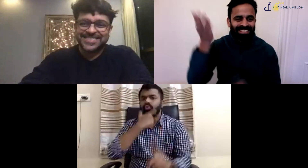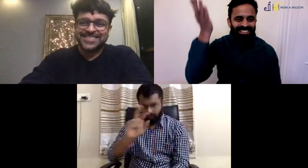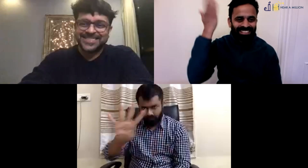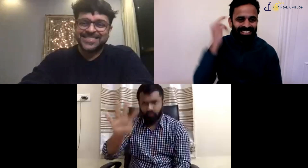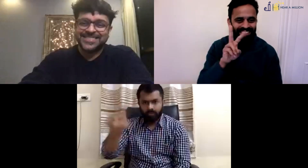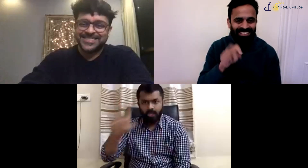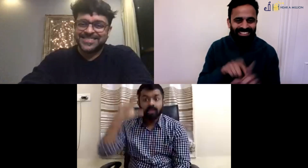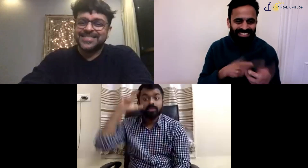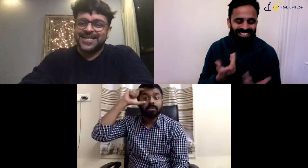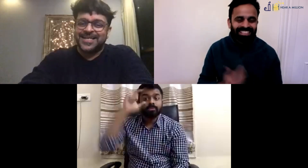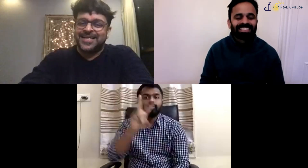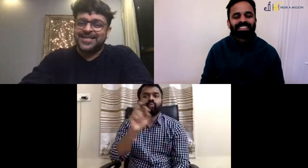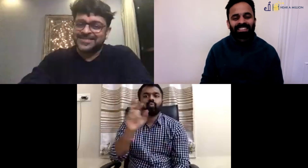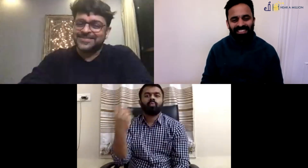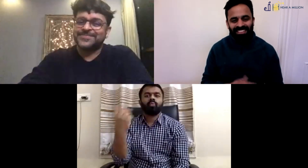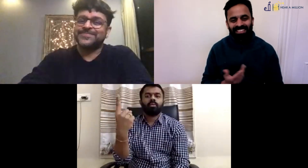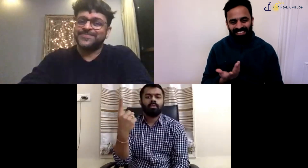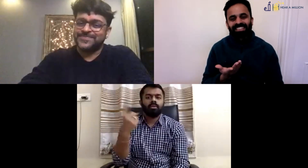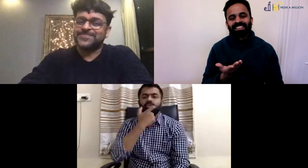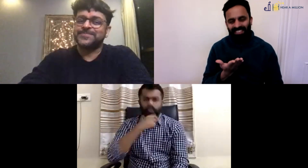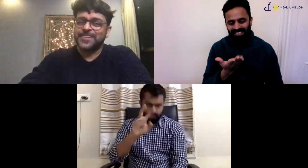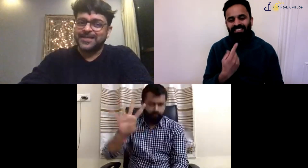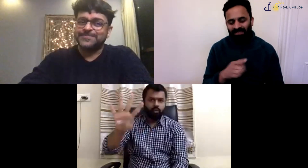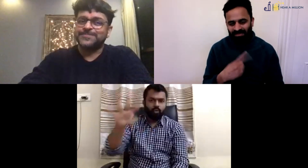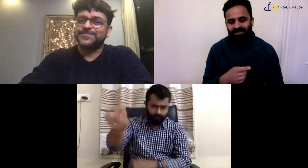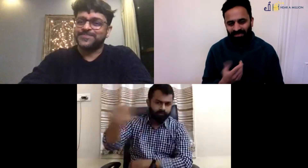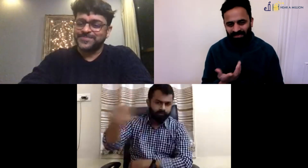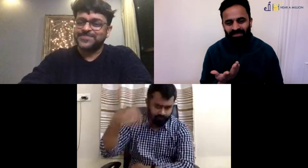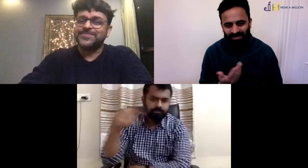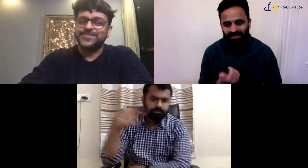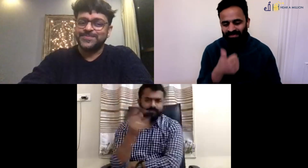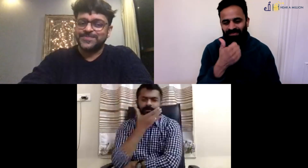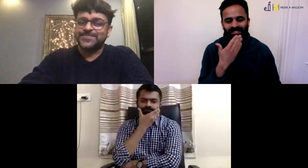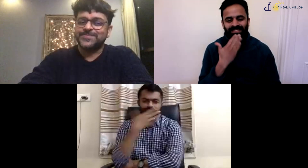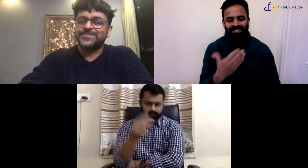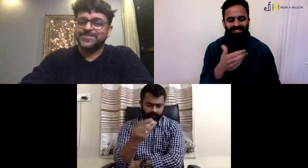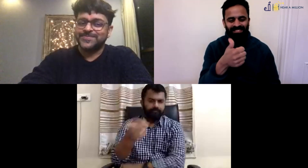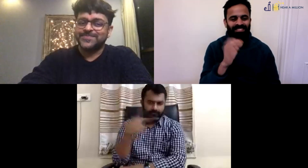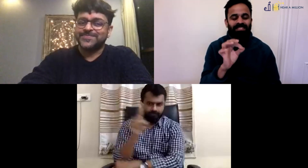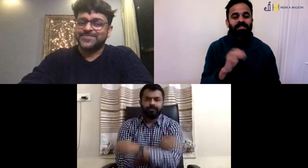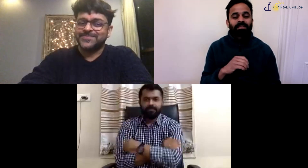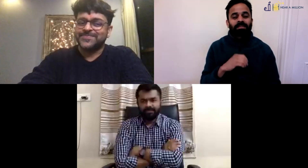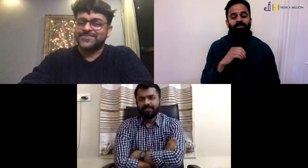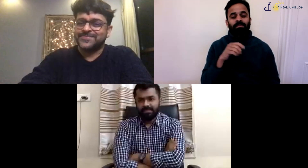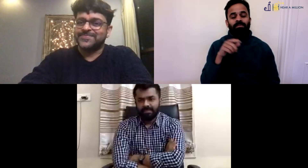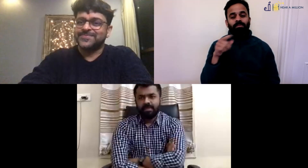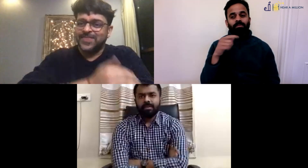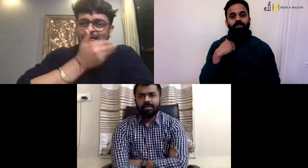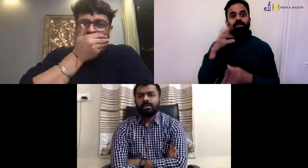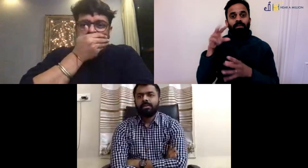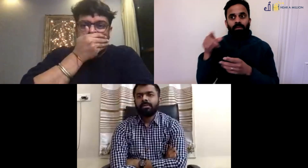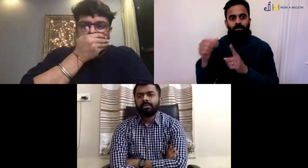back, 20 years back. So Swebaji was 2001. Sujit was 2004.